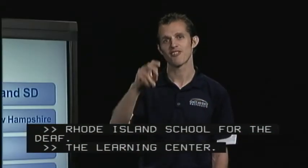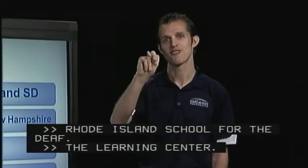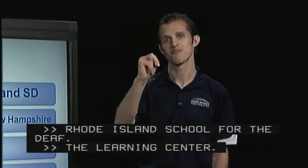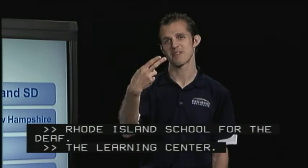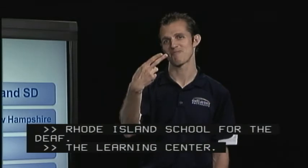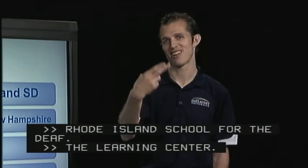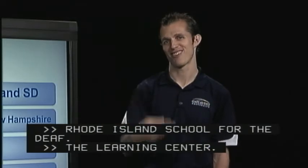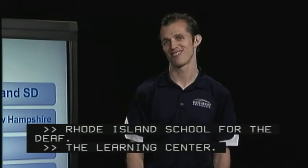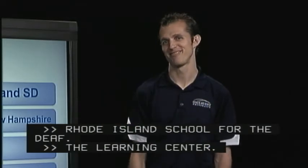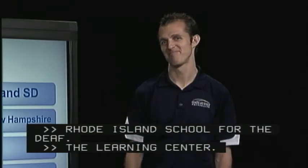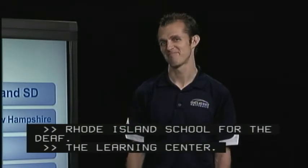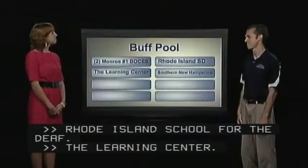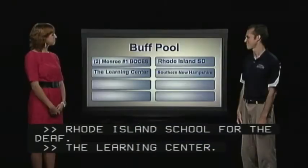Southern New Hampshire.